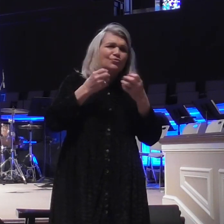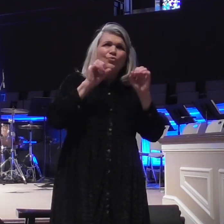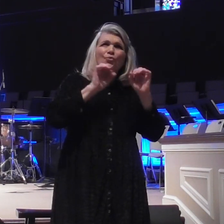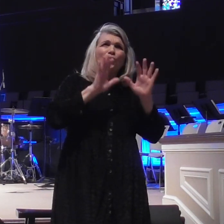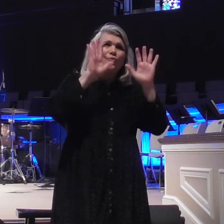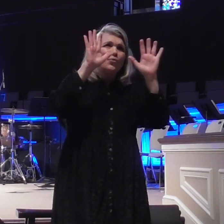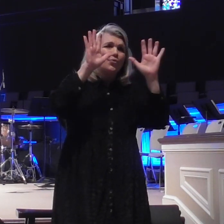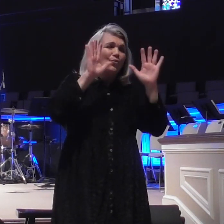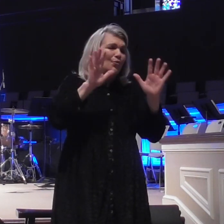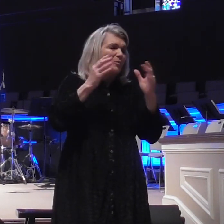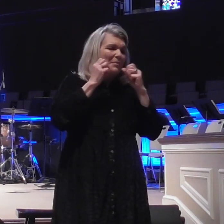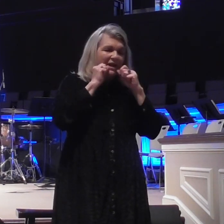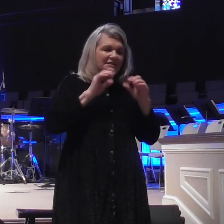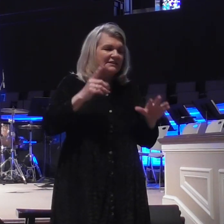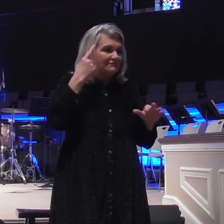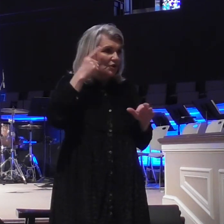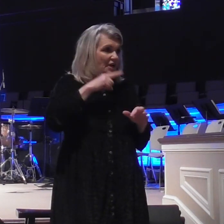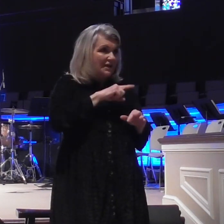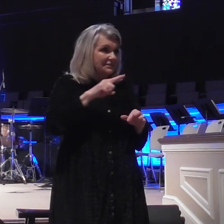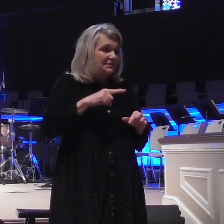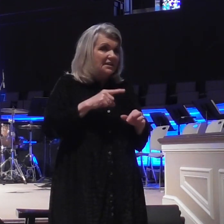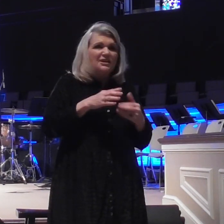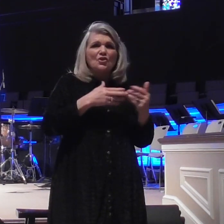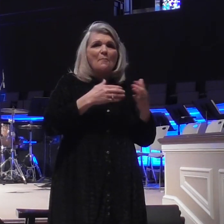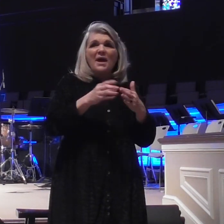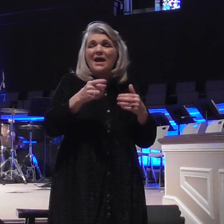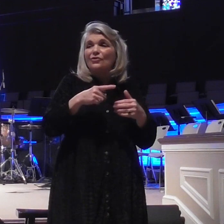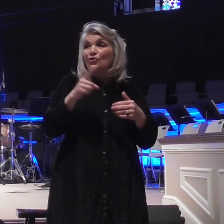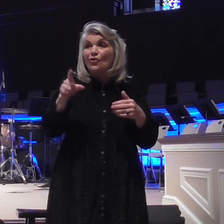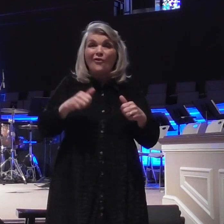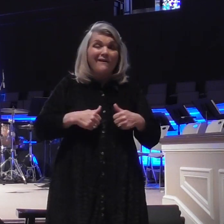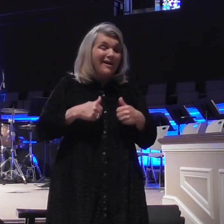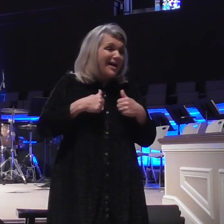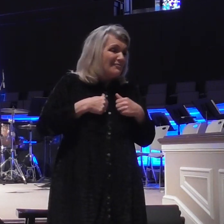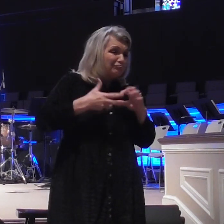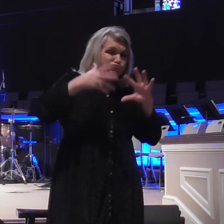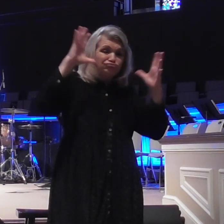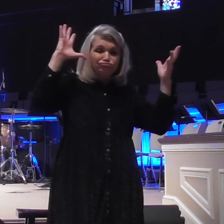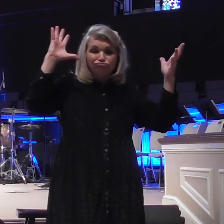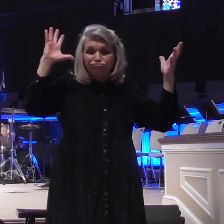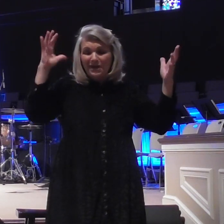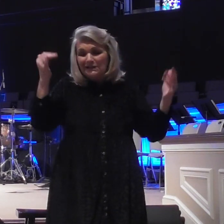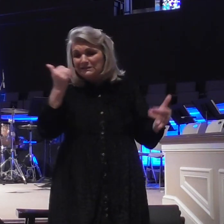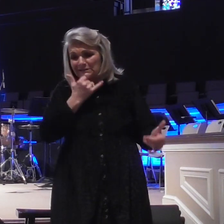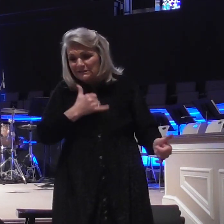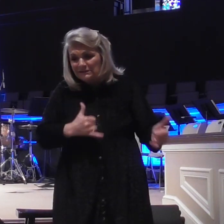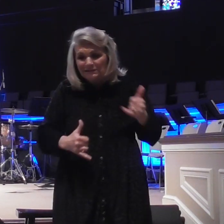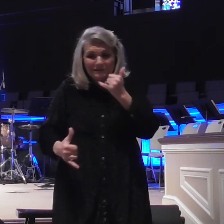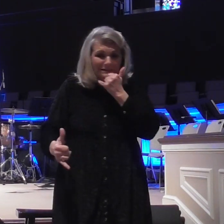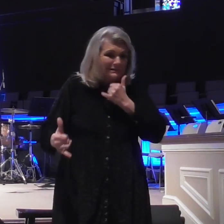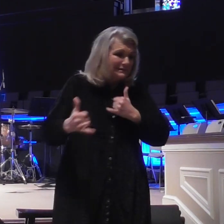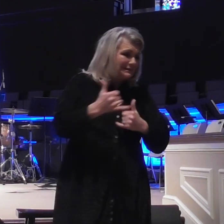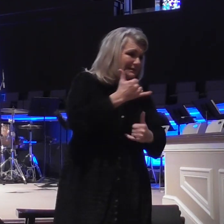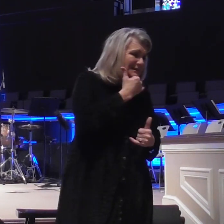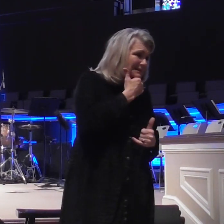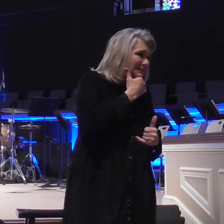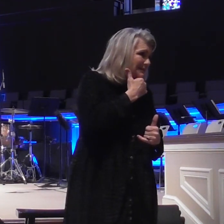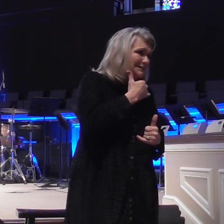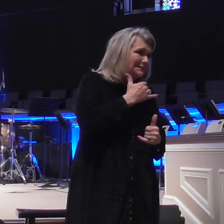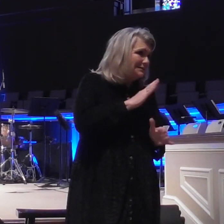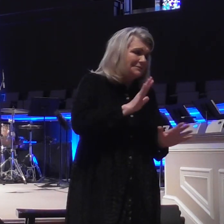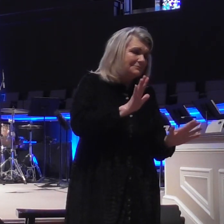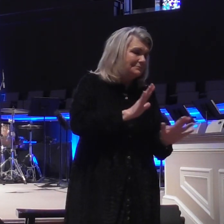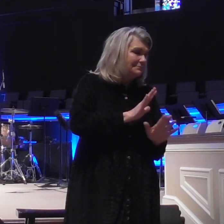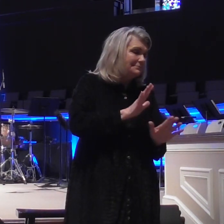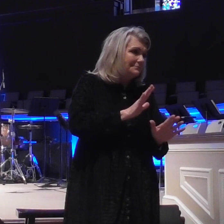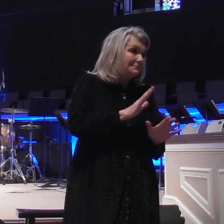matter how messed up you think you are, how far you've gone, how many mistakes you've made, how far you are from the standard,